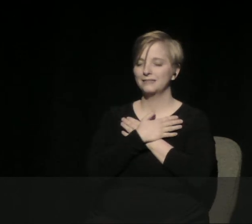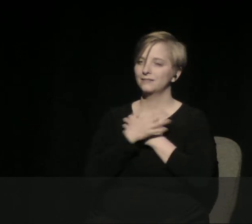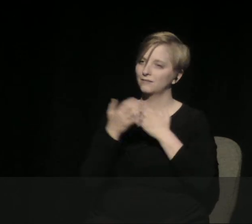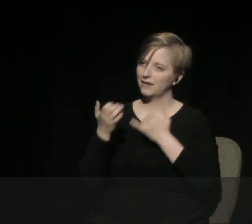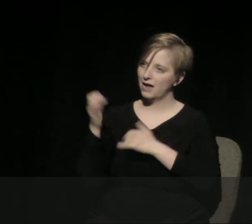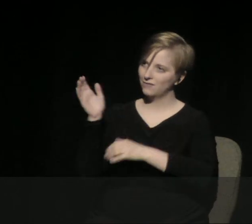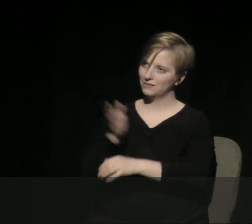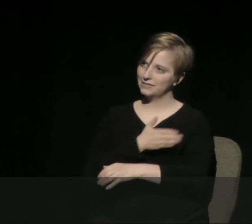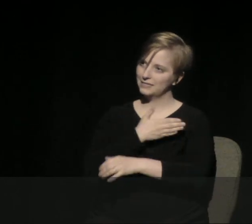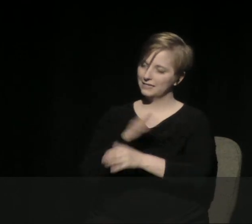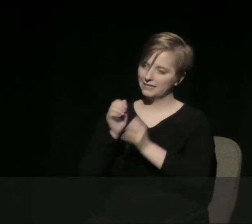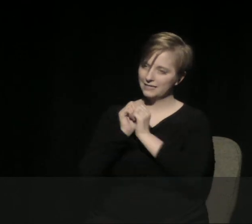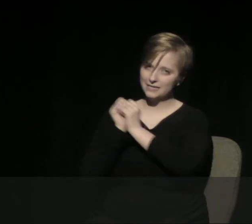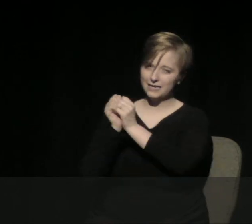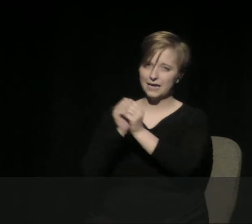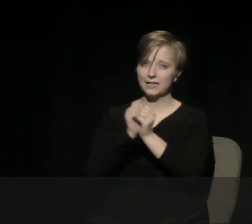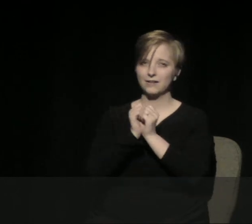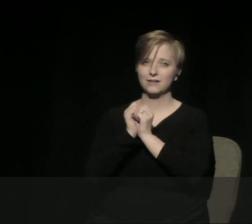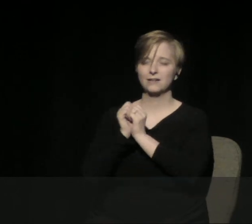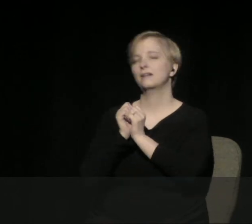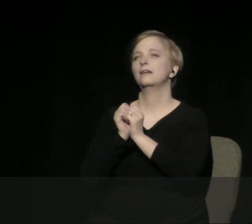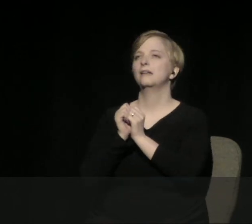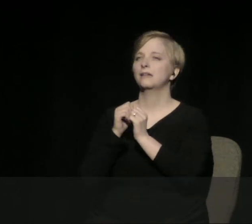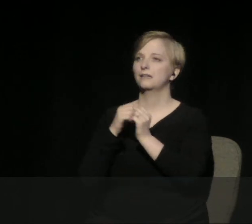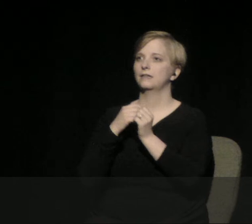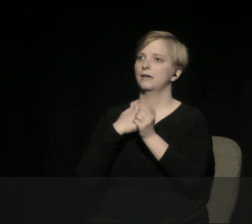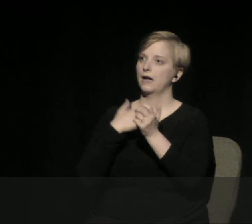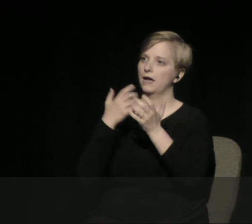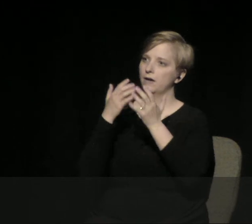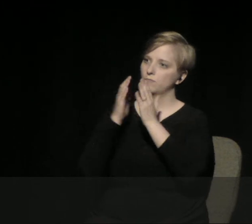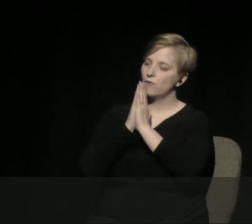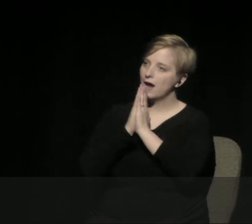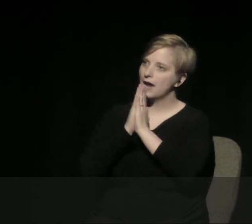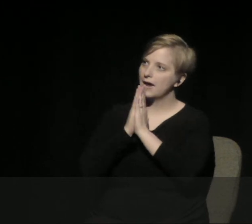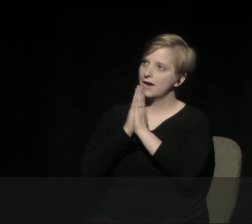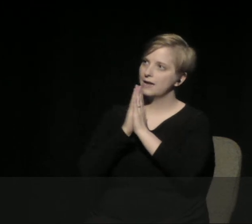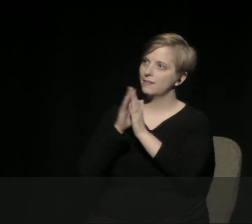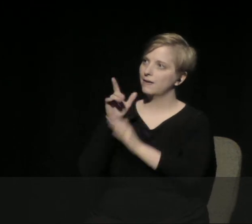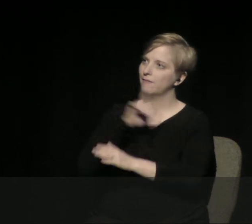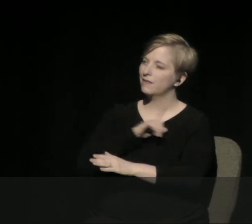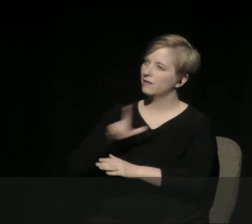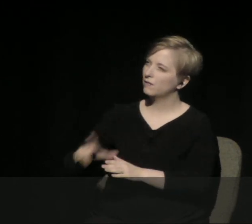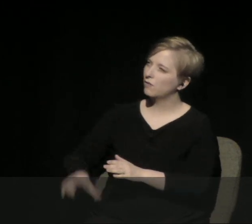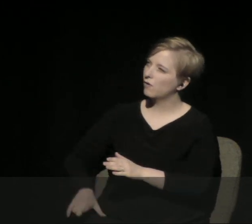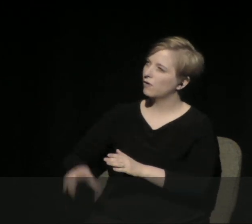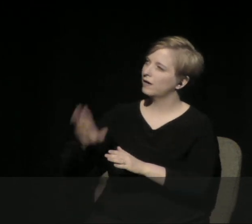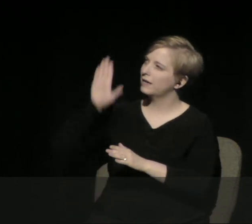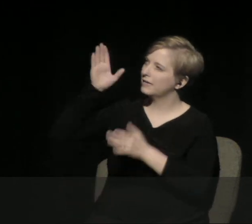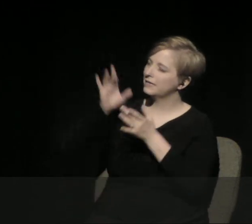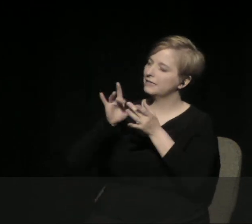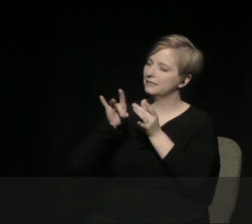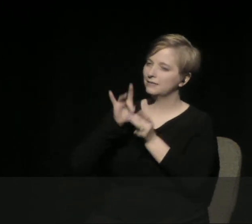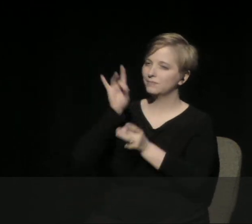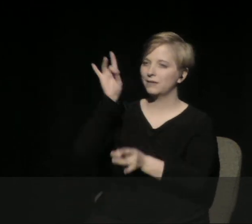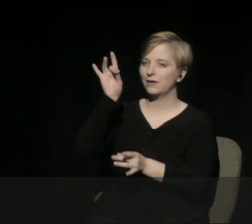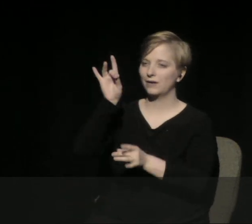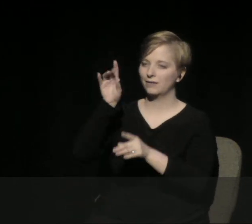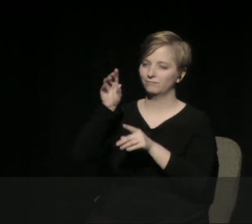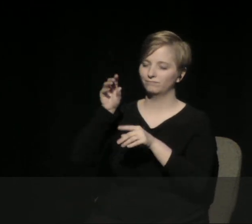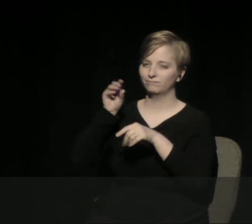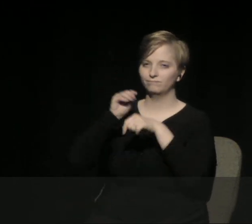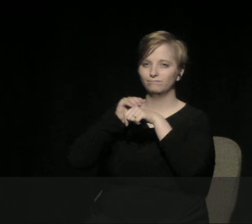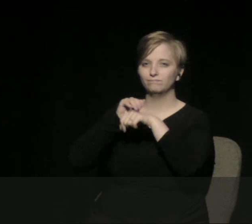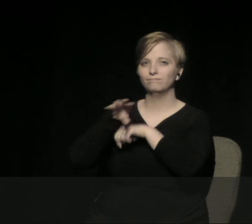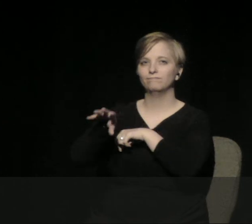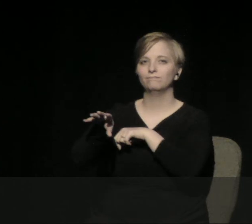song together today, I pray that the Lord, by the power of His Spirit, just continues